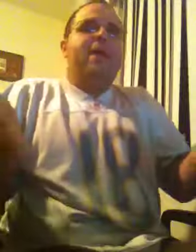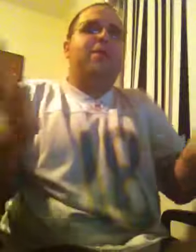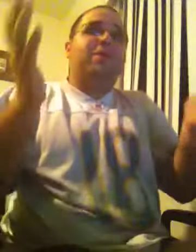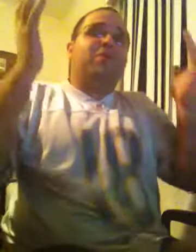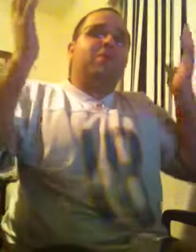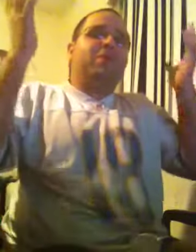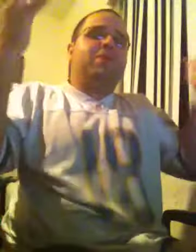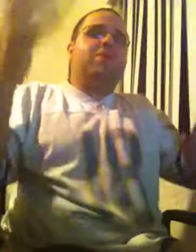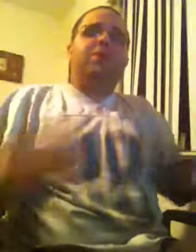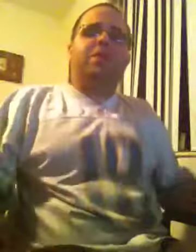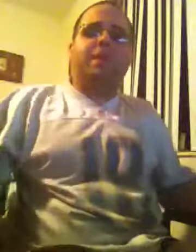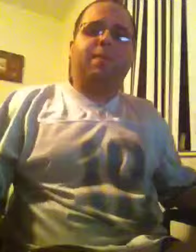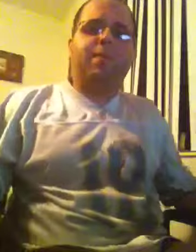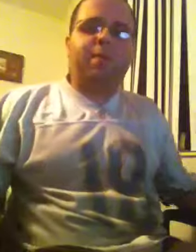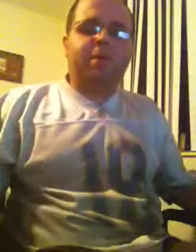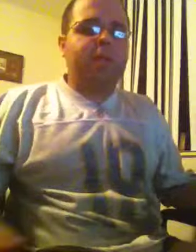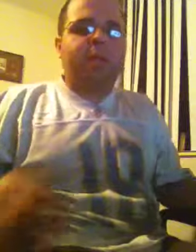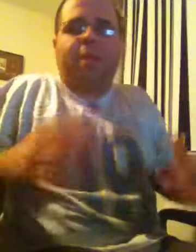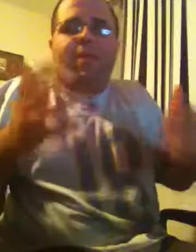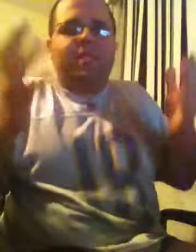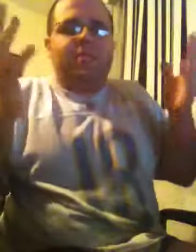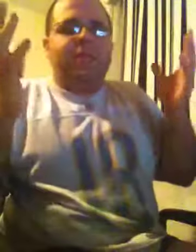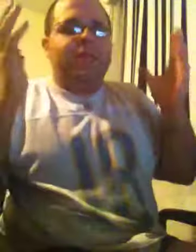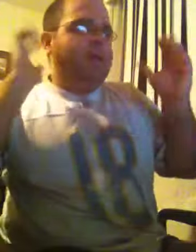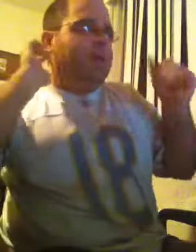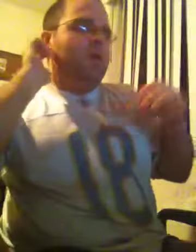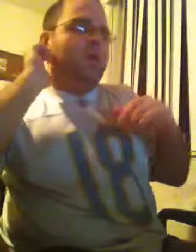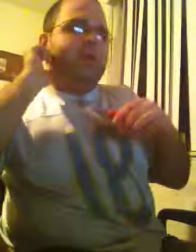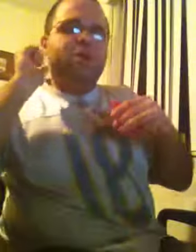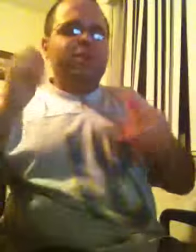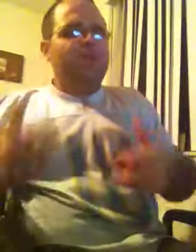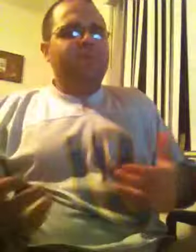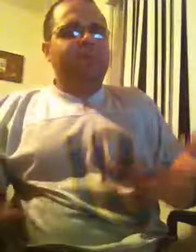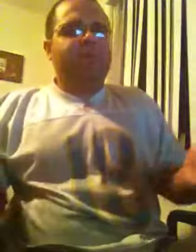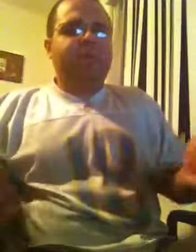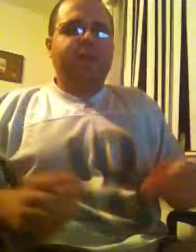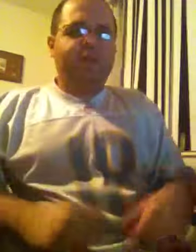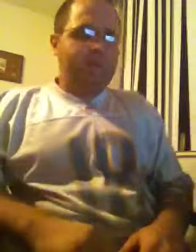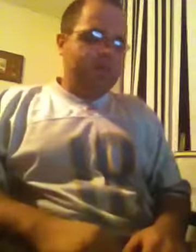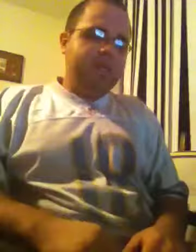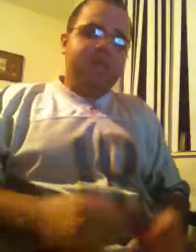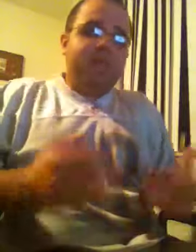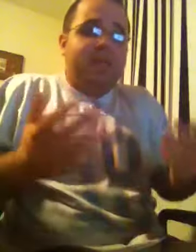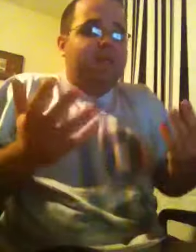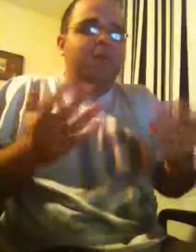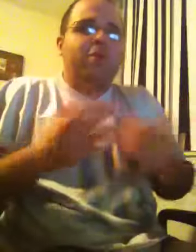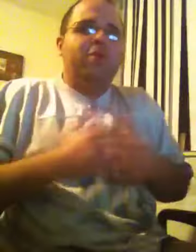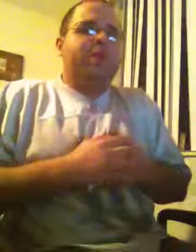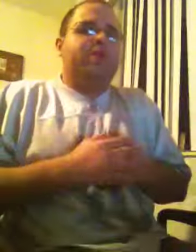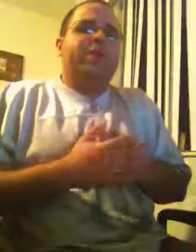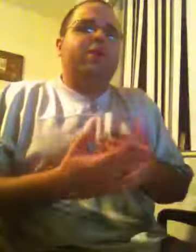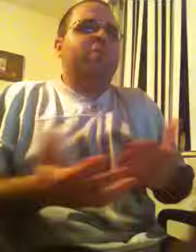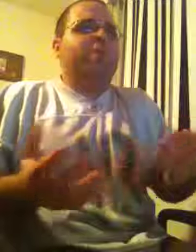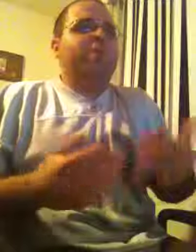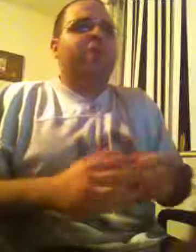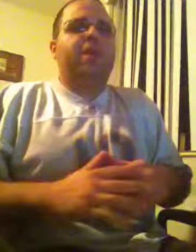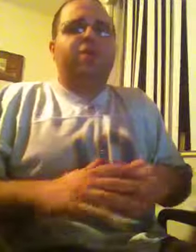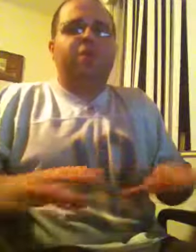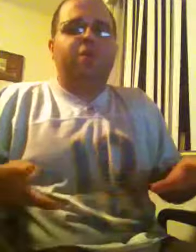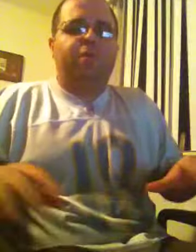I'm like, who am I calling to say happy birthday? I mean, it's been, we've known each other almost 10, 11 years. And yo, and straight out, with me and you together with no